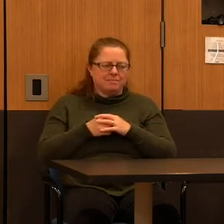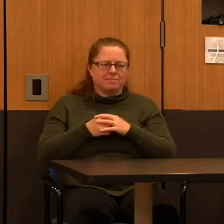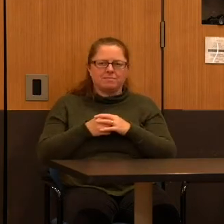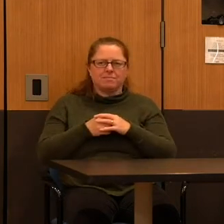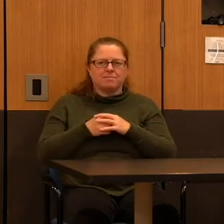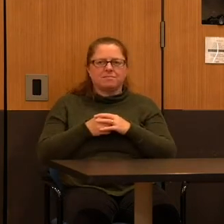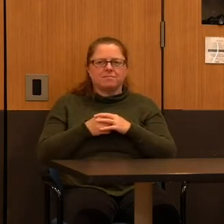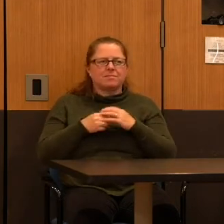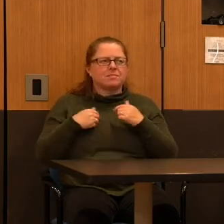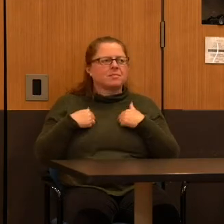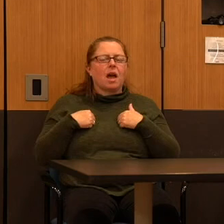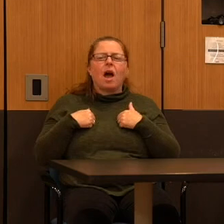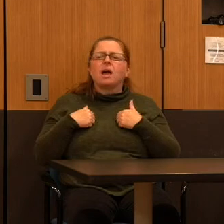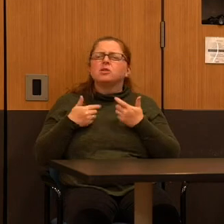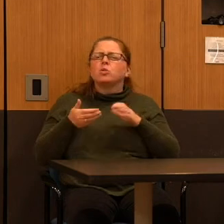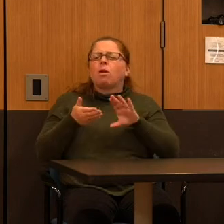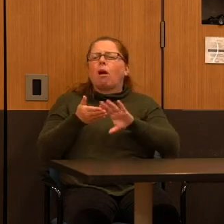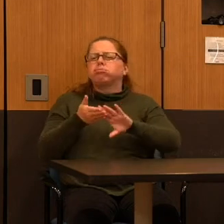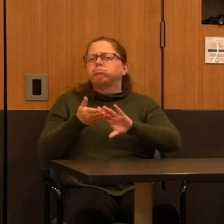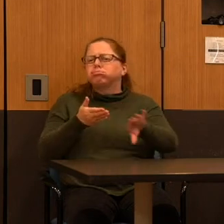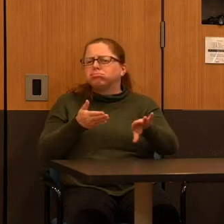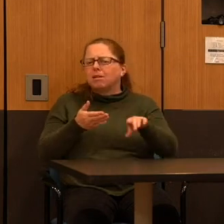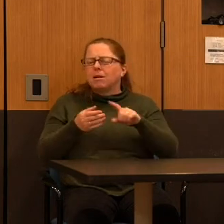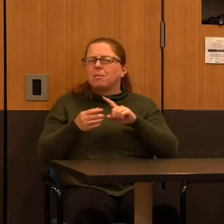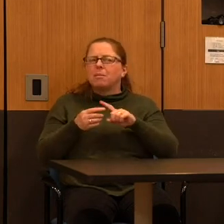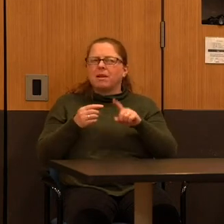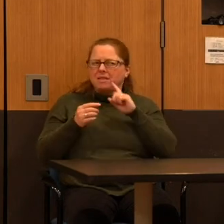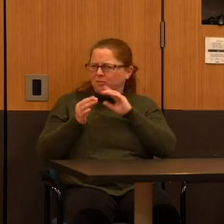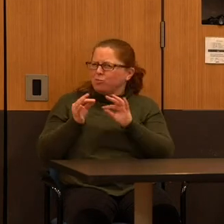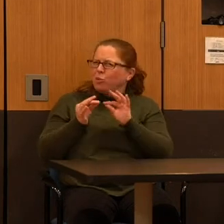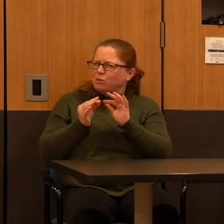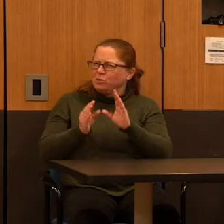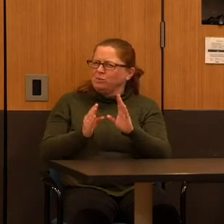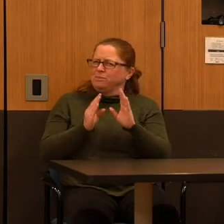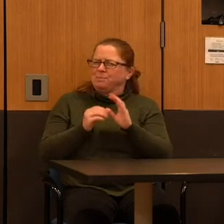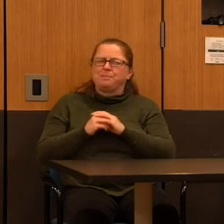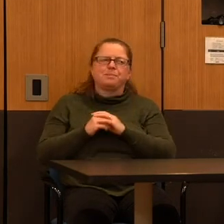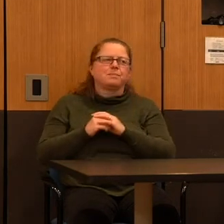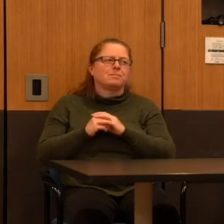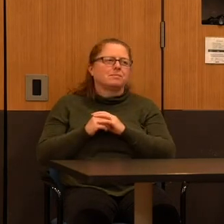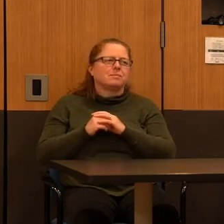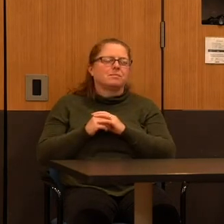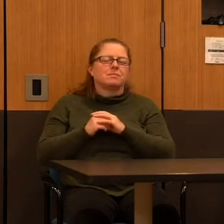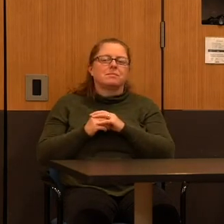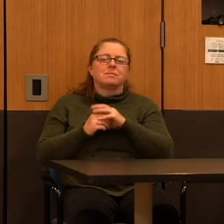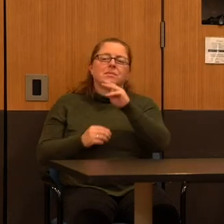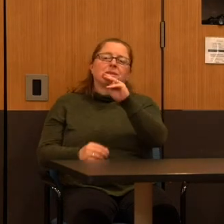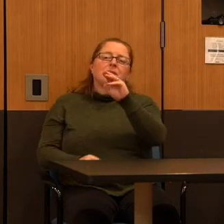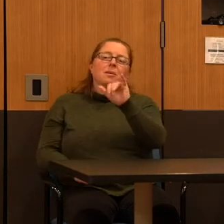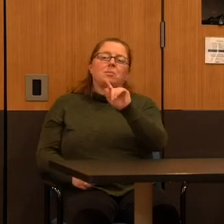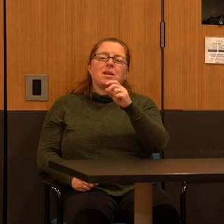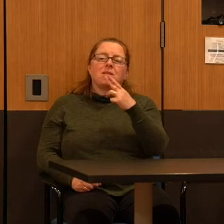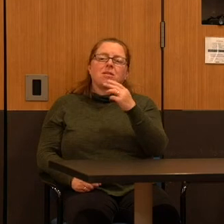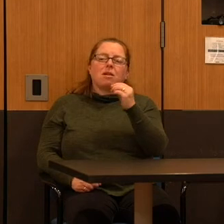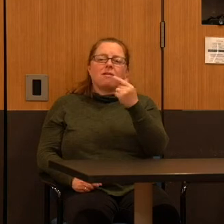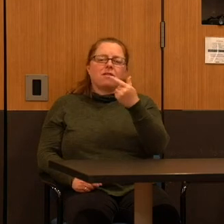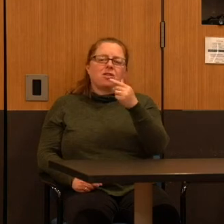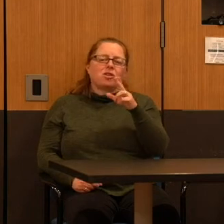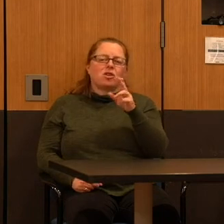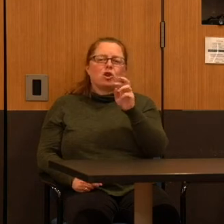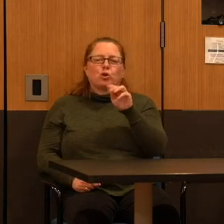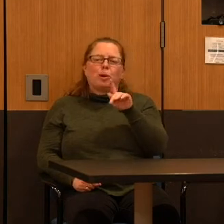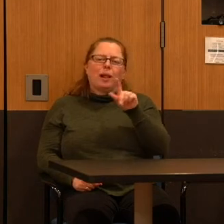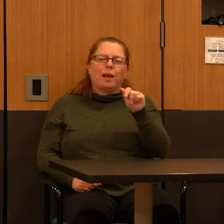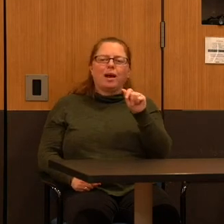to like just dismiss it, but I think it's an important thing to pay attention to. The myth of guerrilla curb paving captures